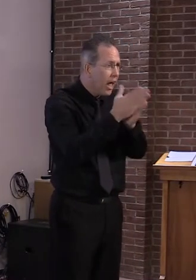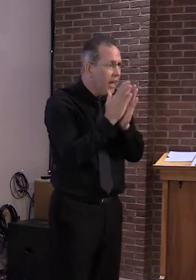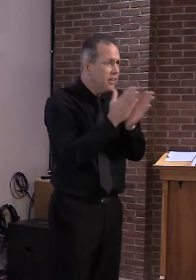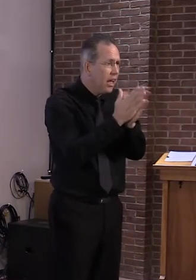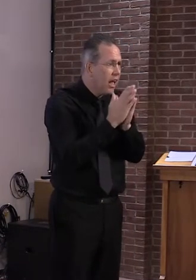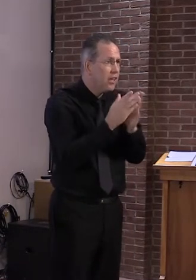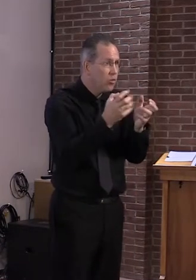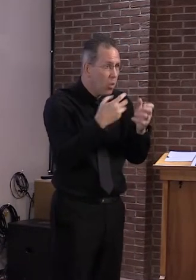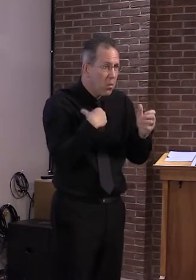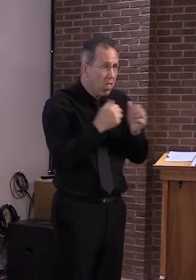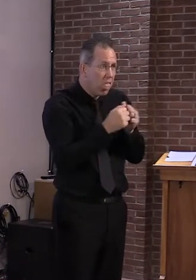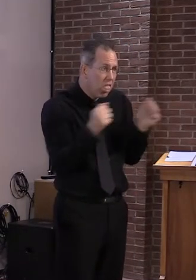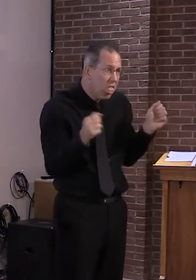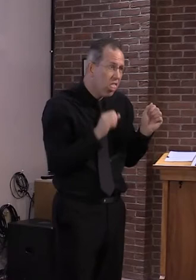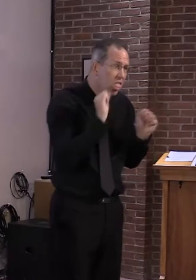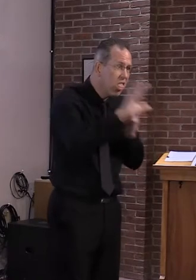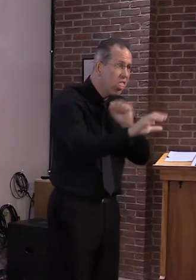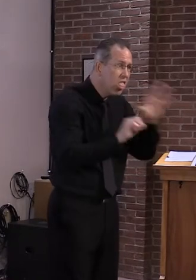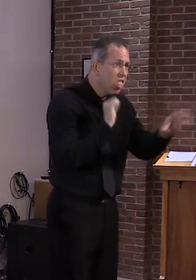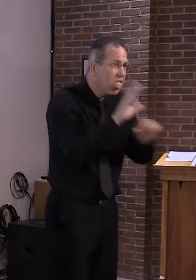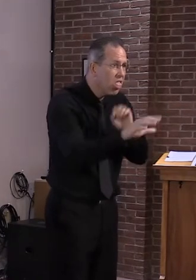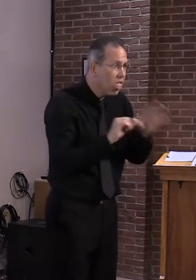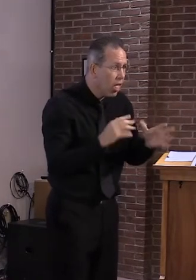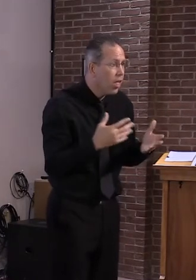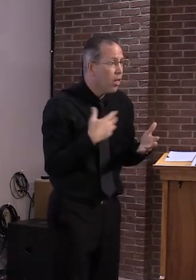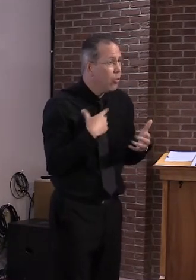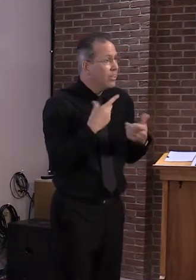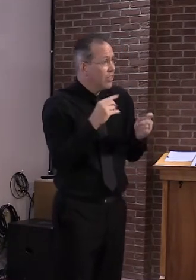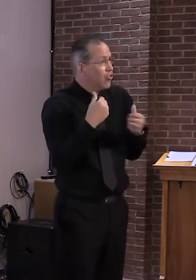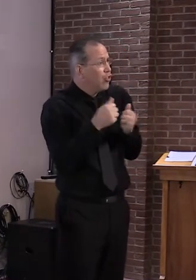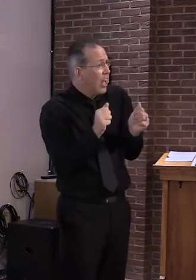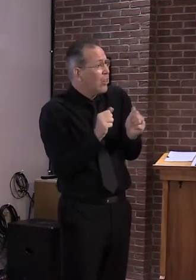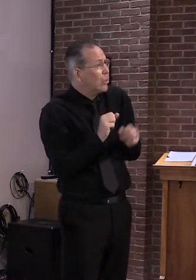as possible through this entire,